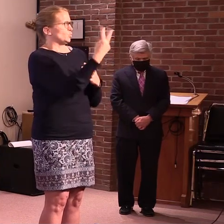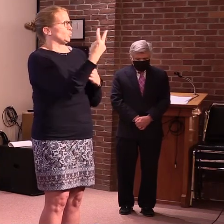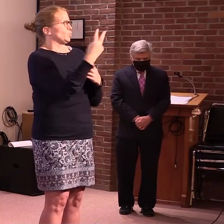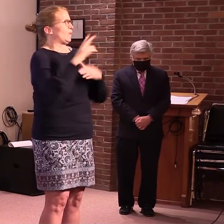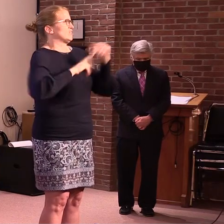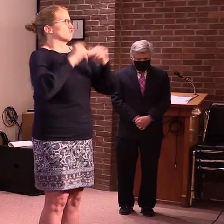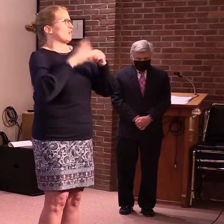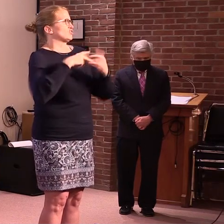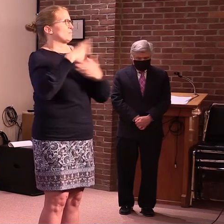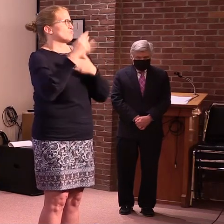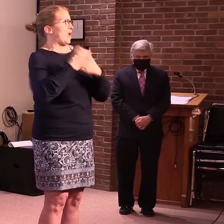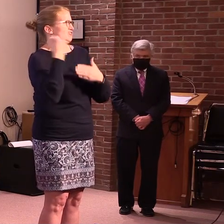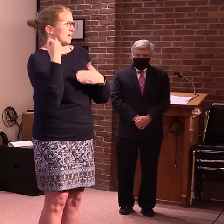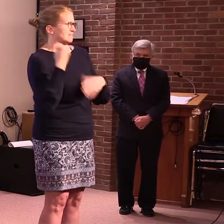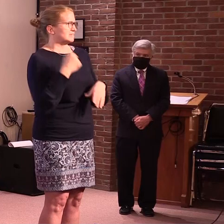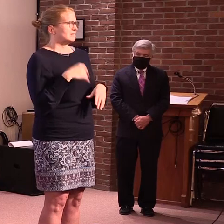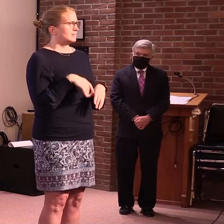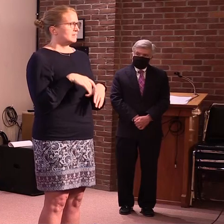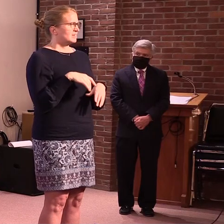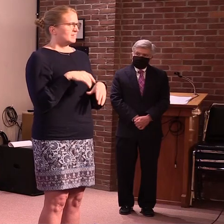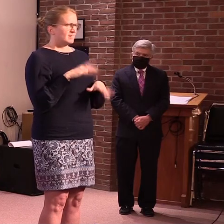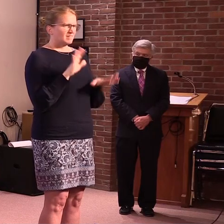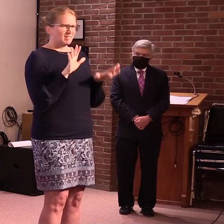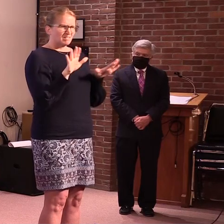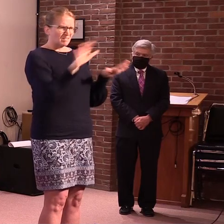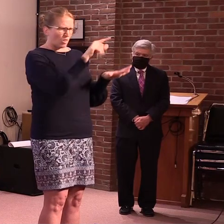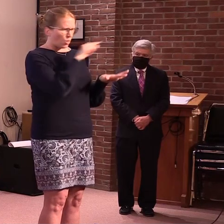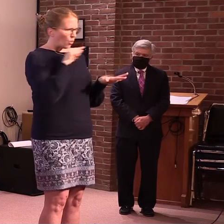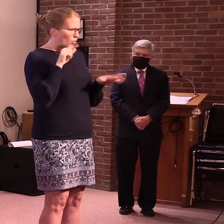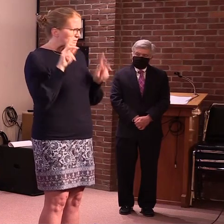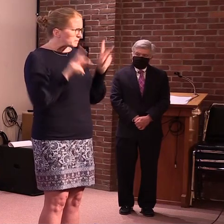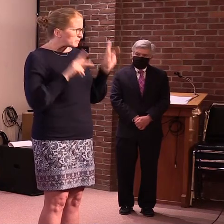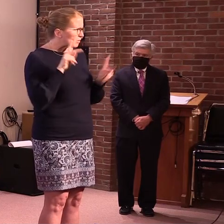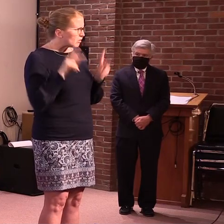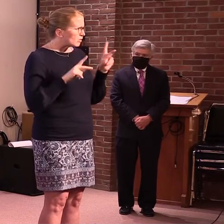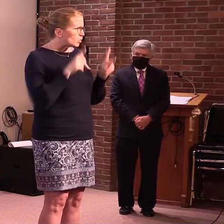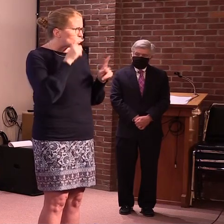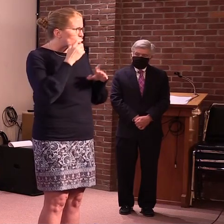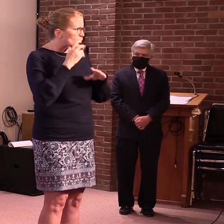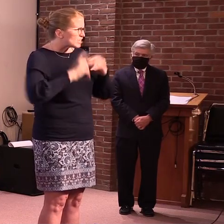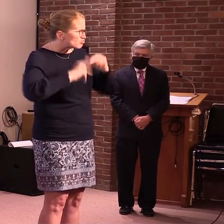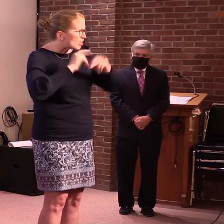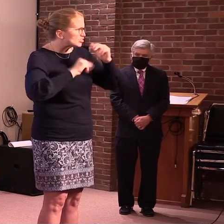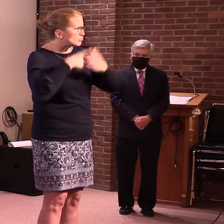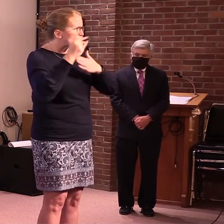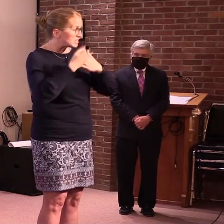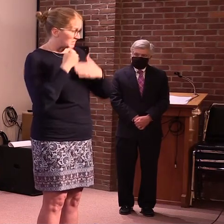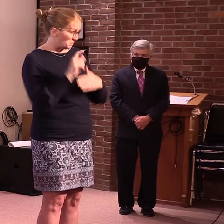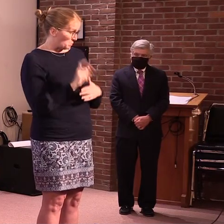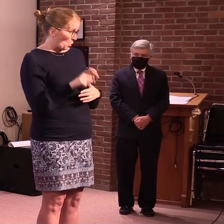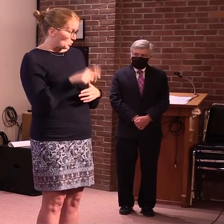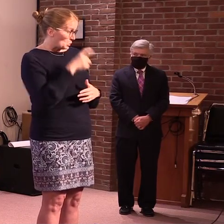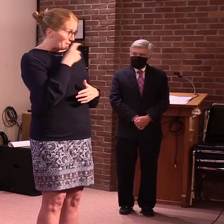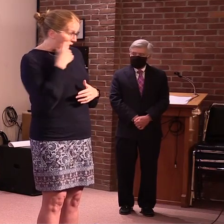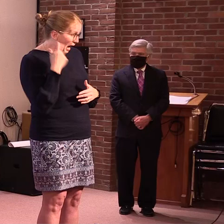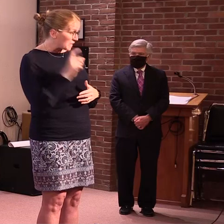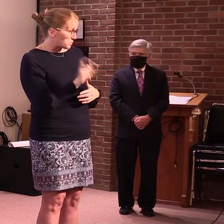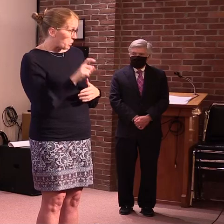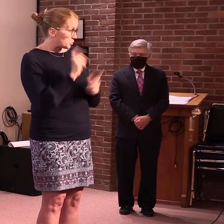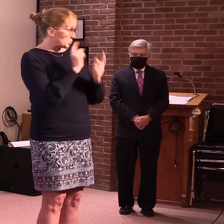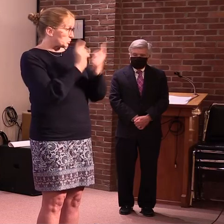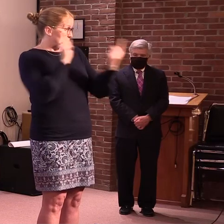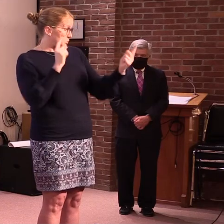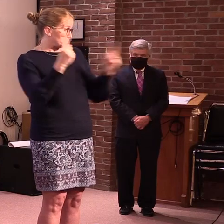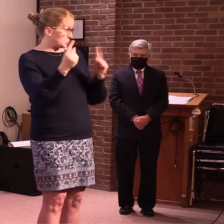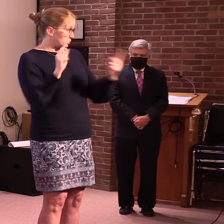workers working in summer road work projects, are they supposed to be wearing masks and maintaining social distancing or